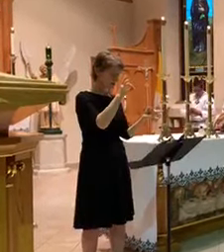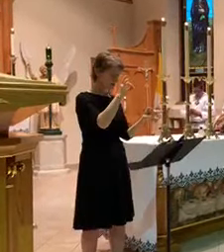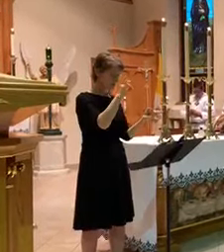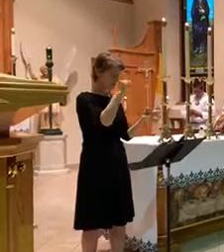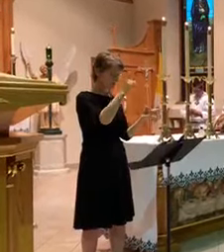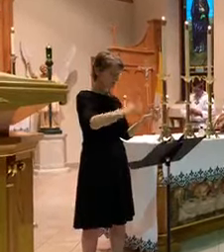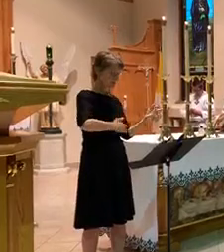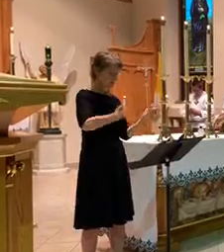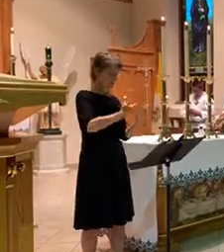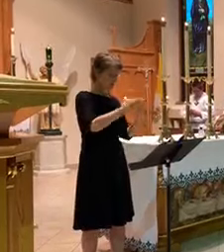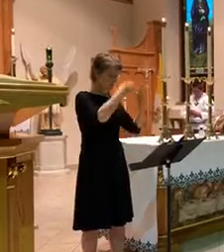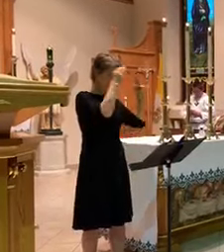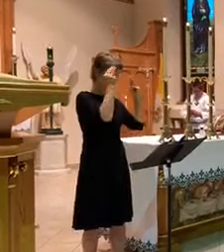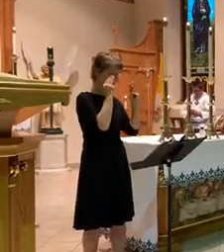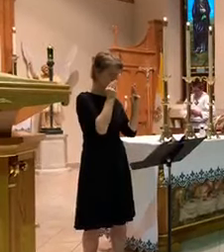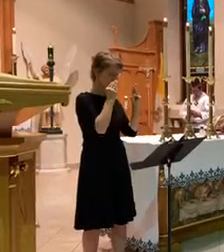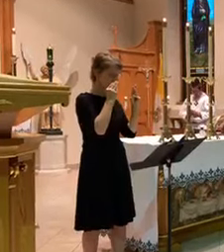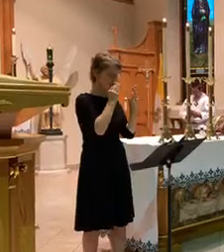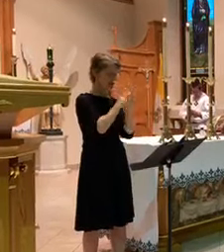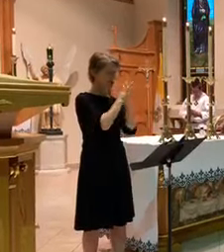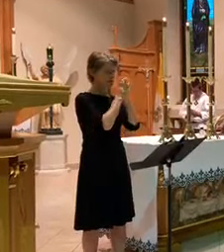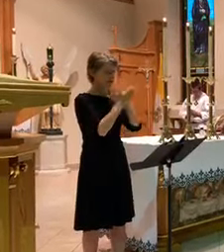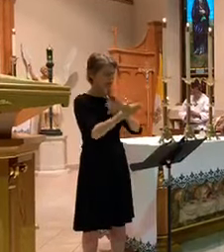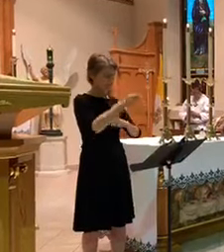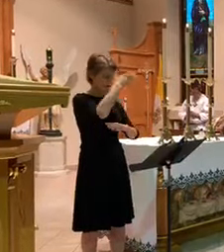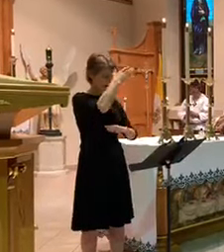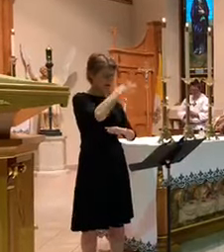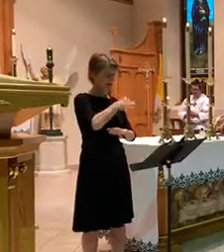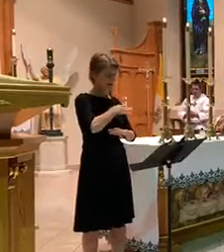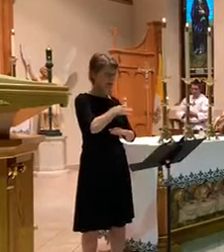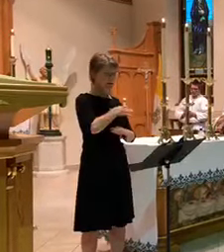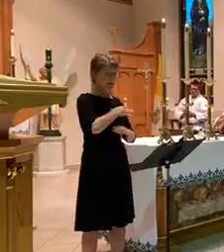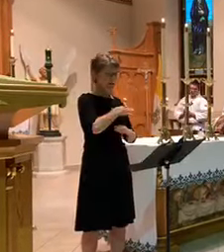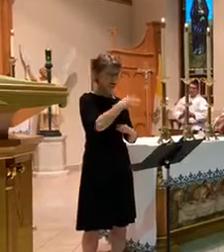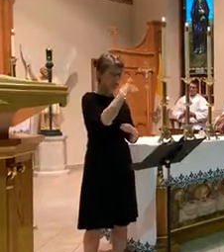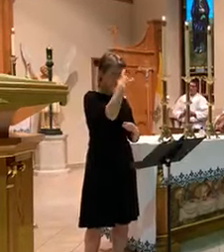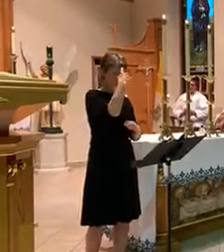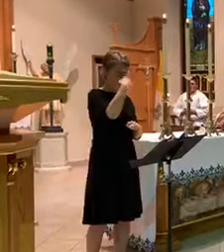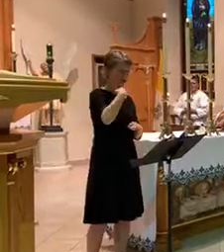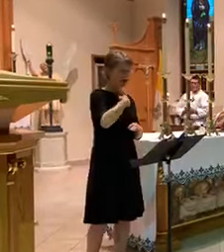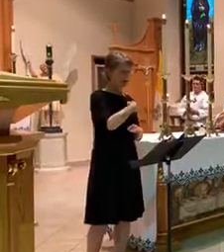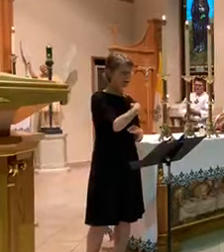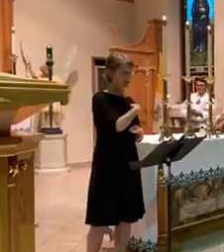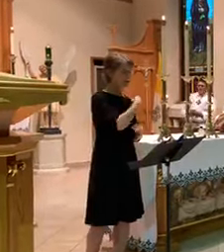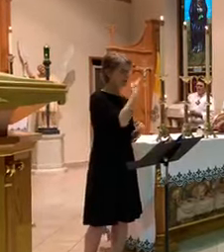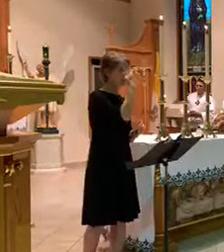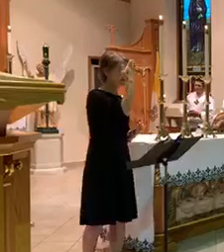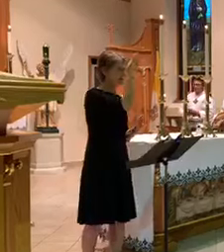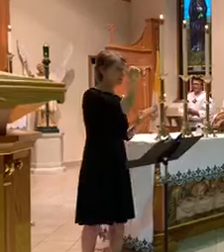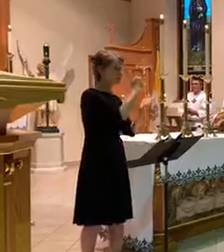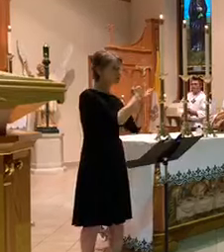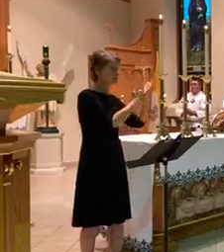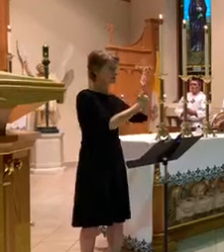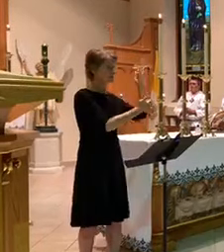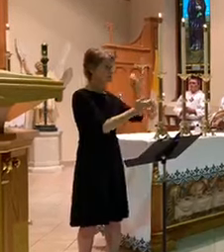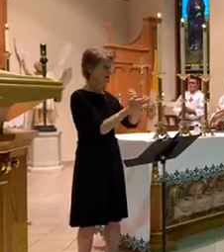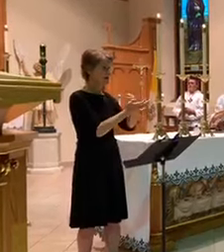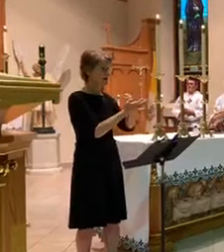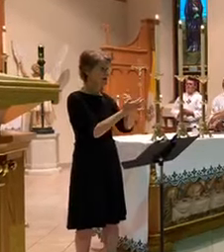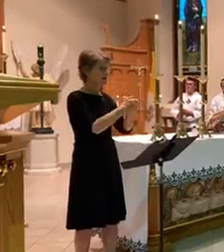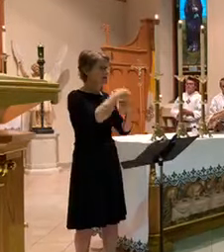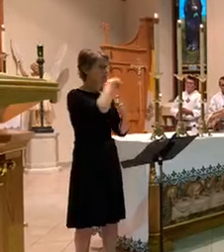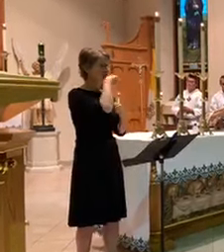Spirit was incarnate of the Virgin Mary and became man. For our sake he was crucified under